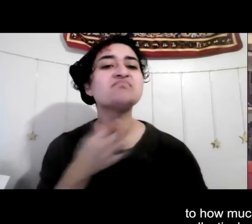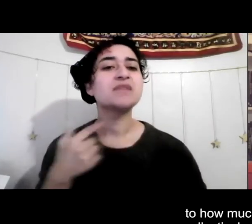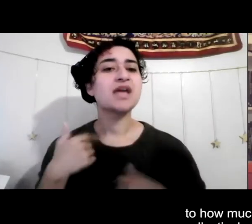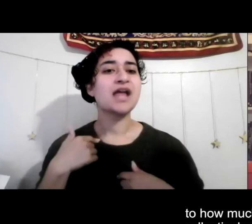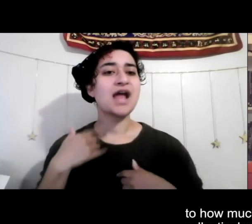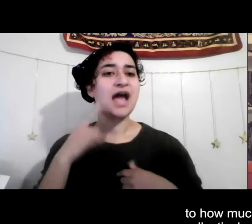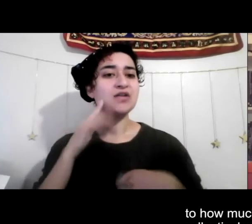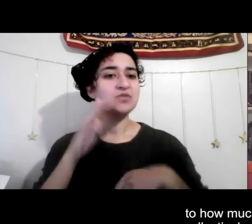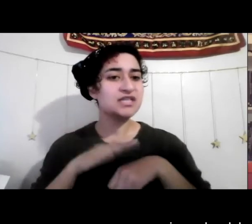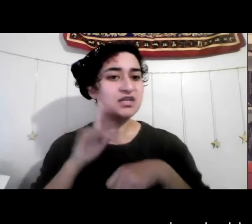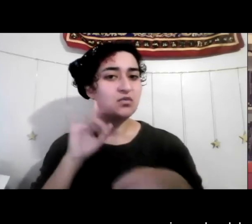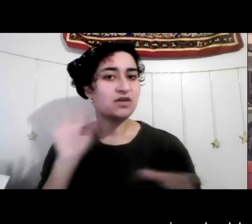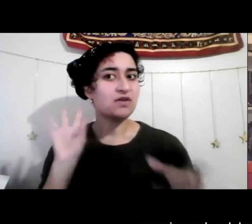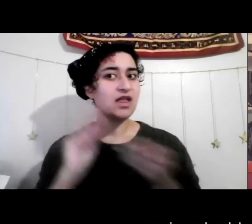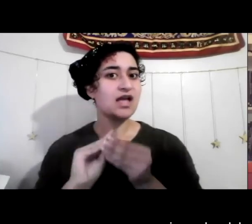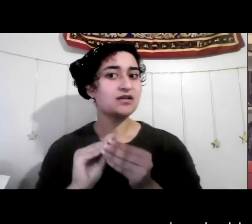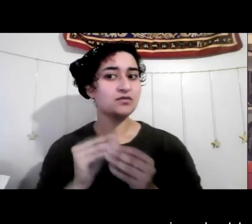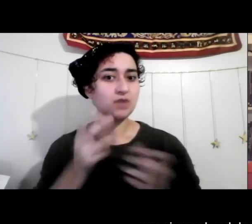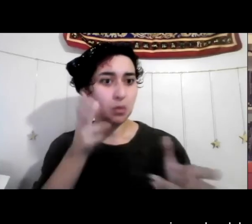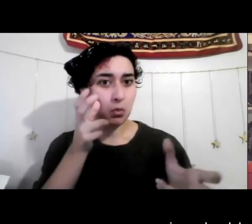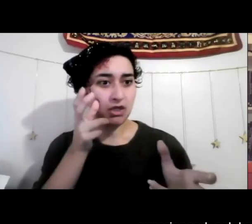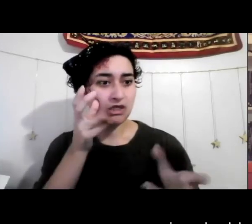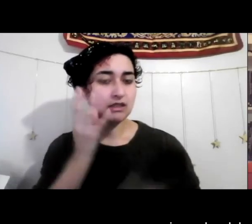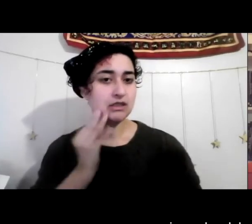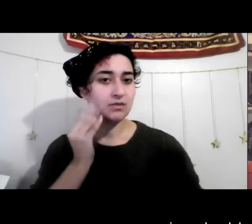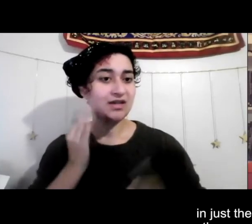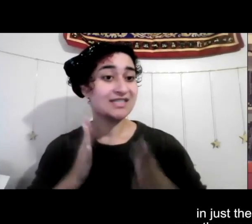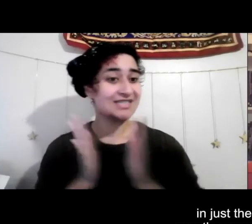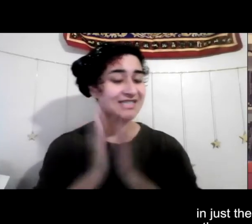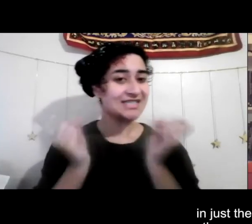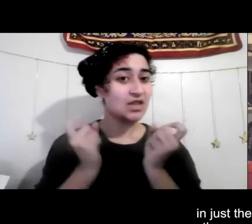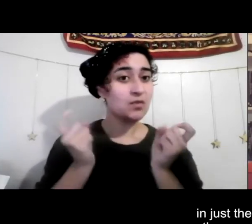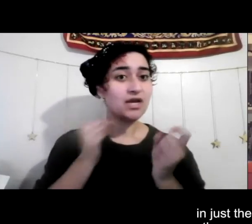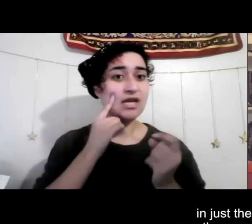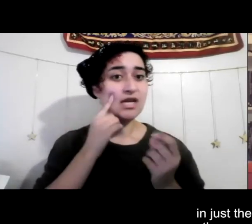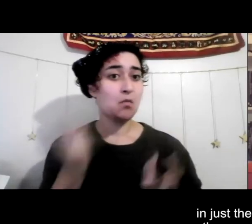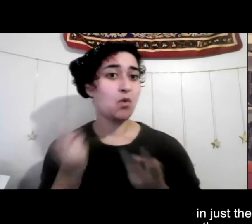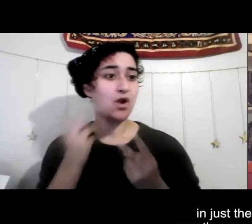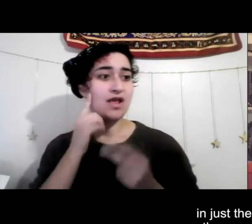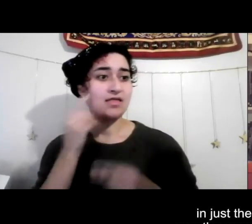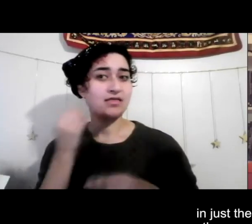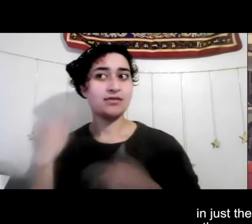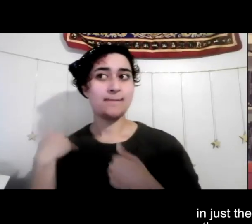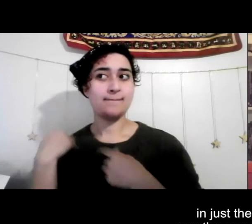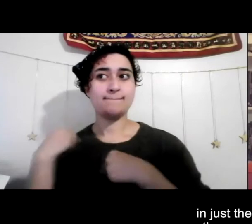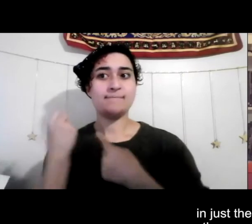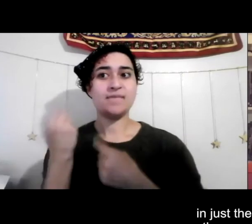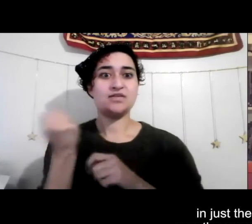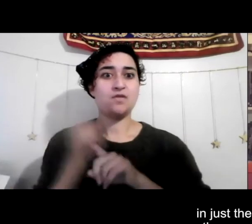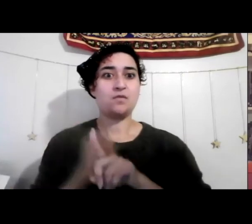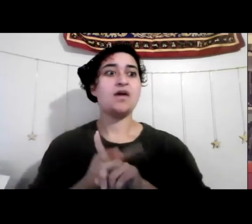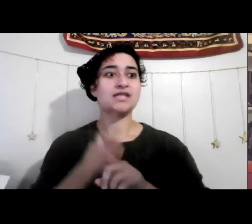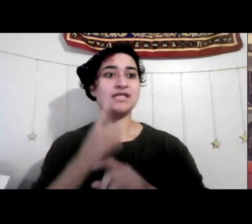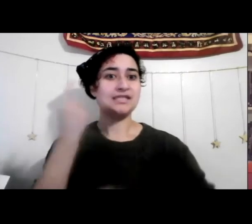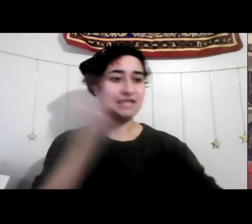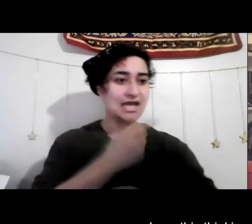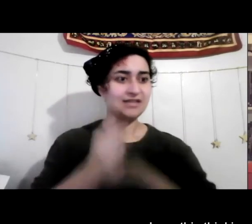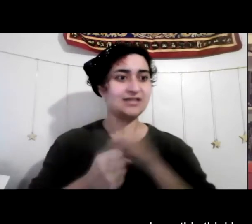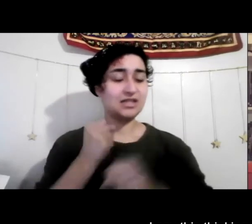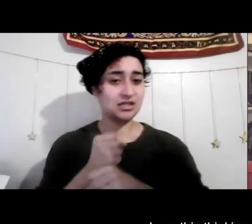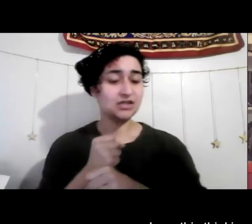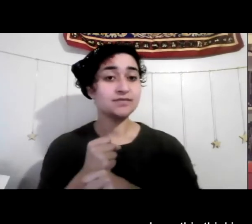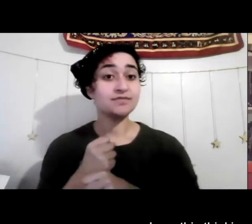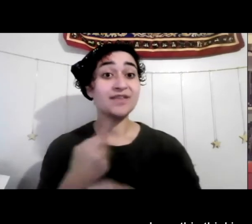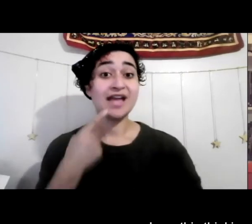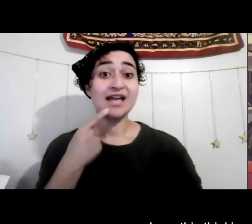we have collectively witnessed, experienced, celebrated, and mourned in just the last few months, years, and days. I say